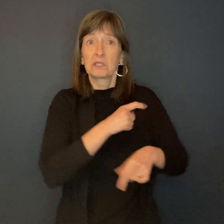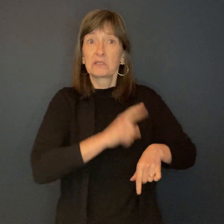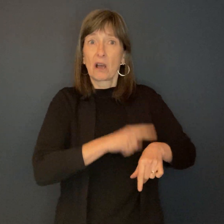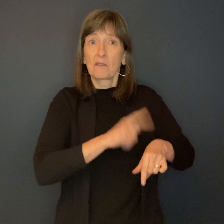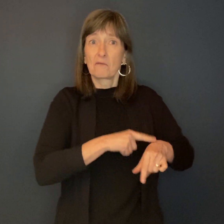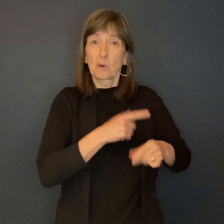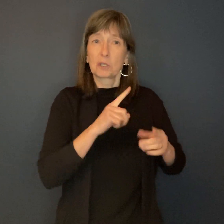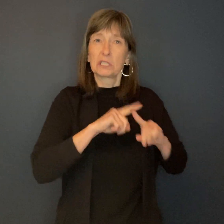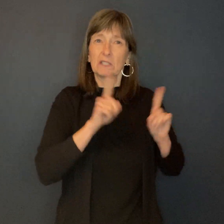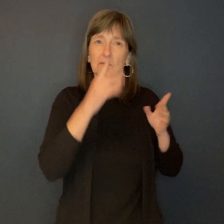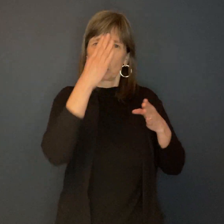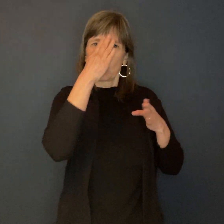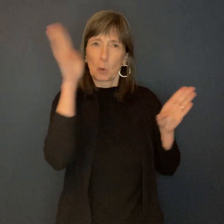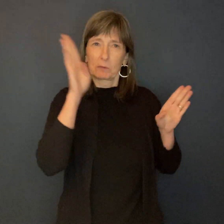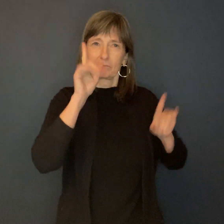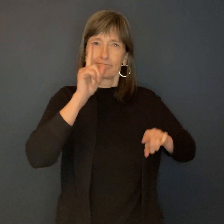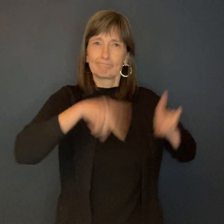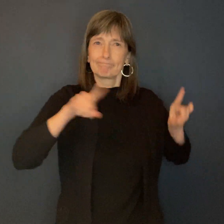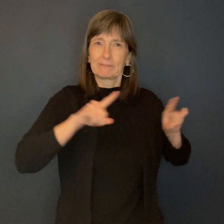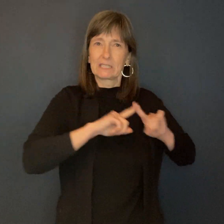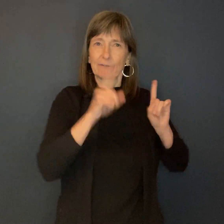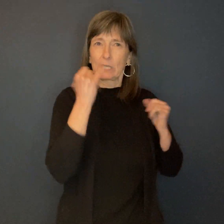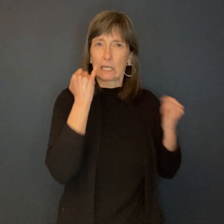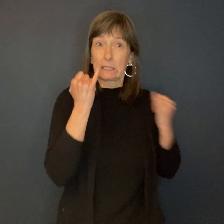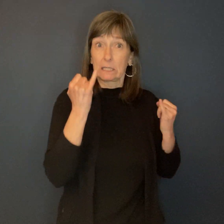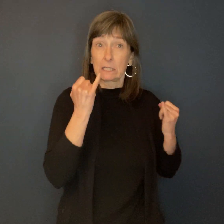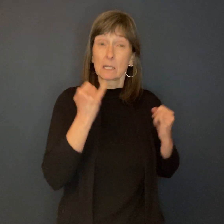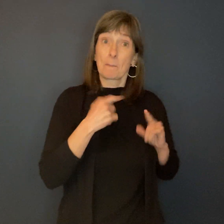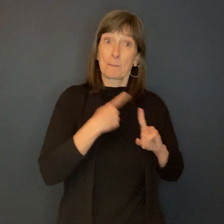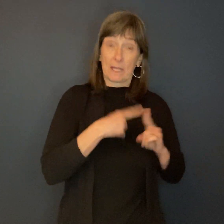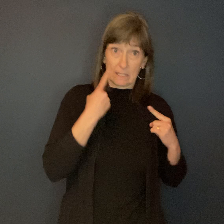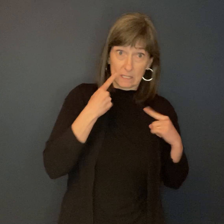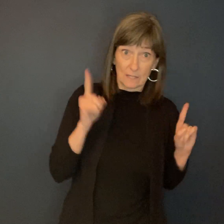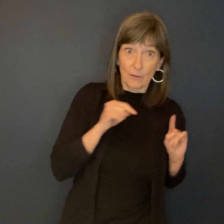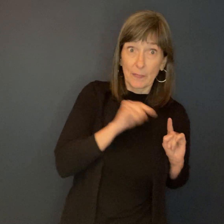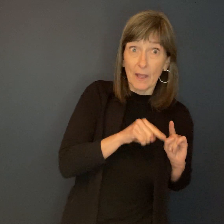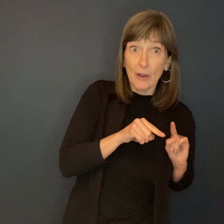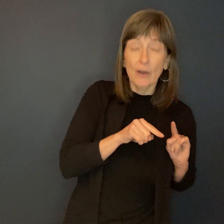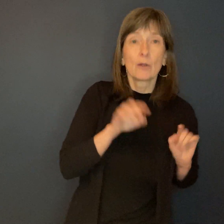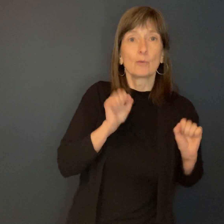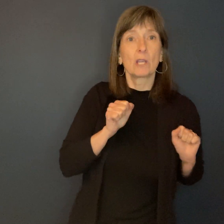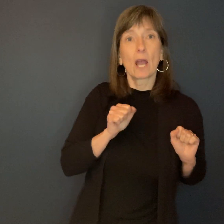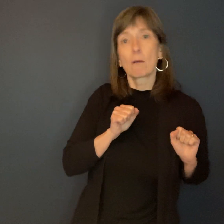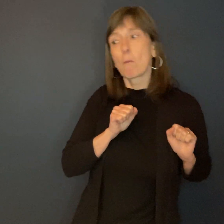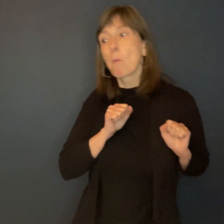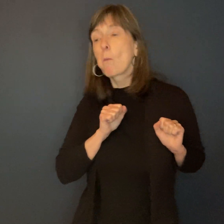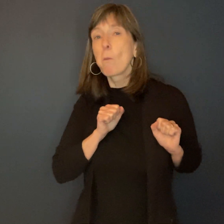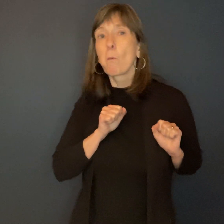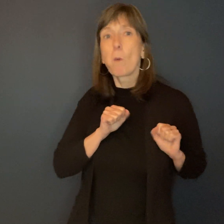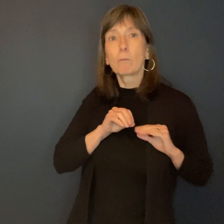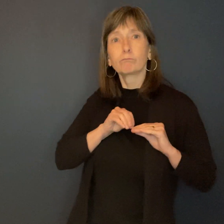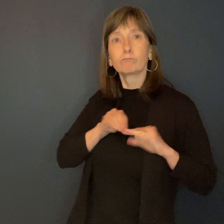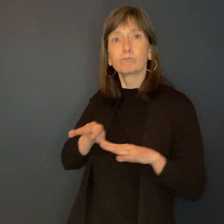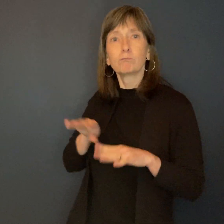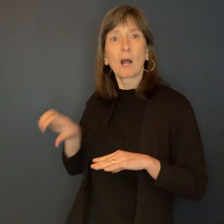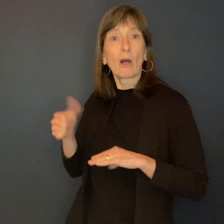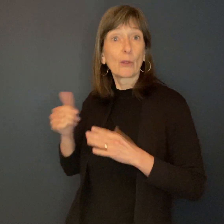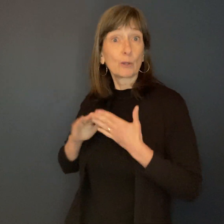idea to other communities, which we ultimately did. I think we probably will get into it,